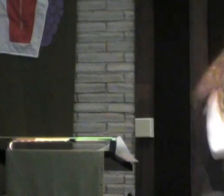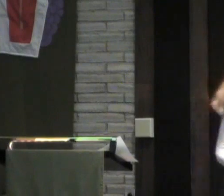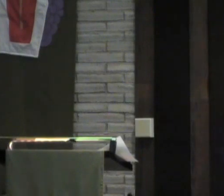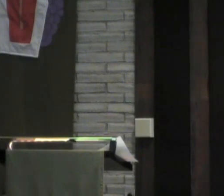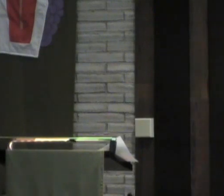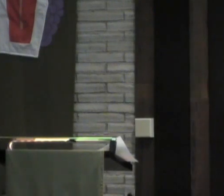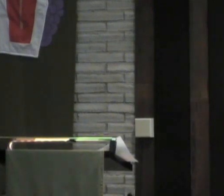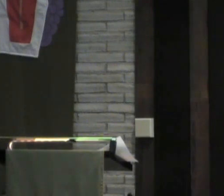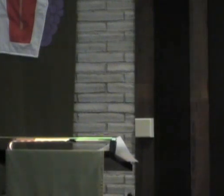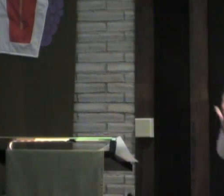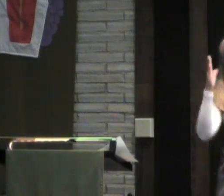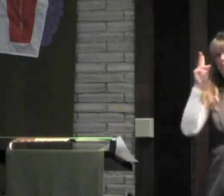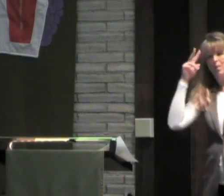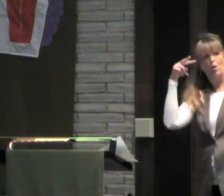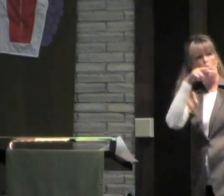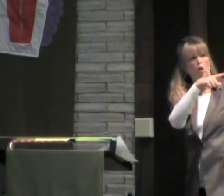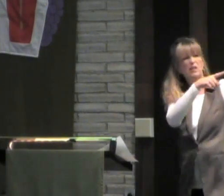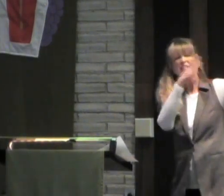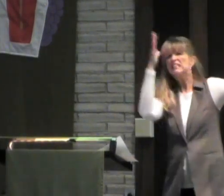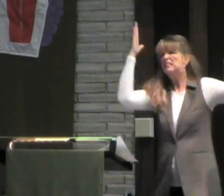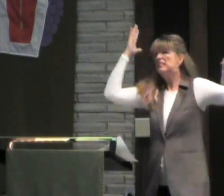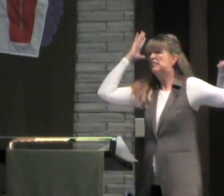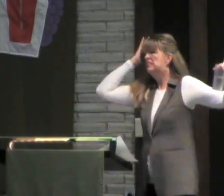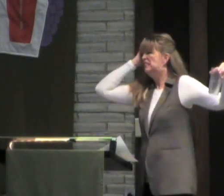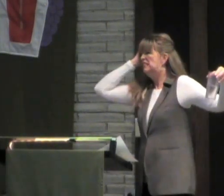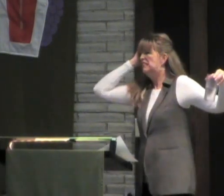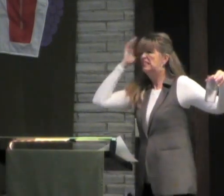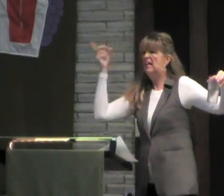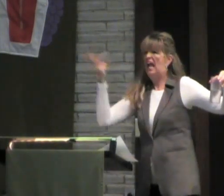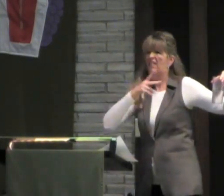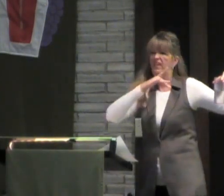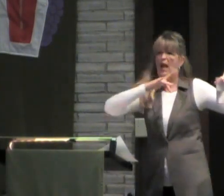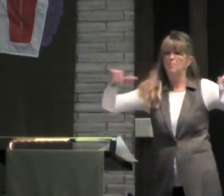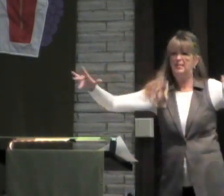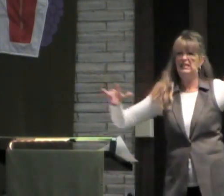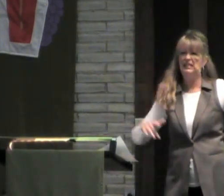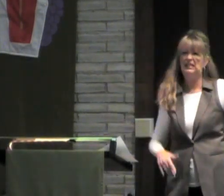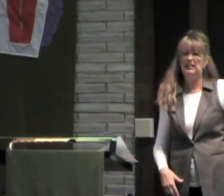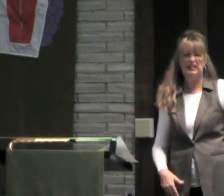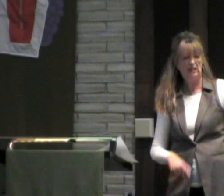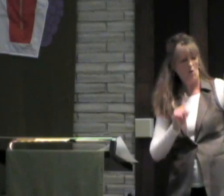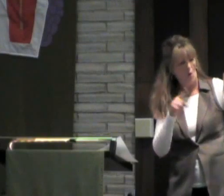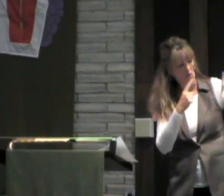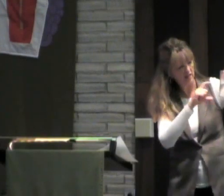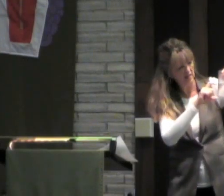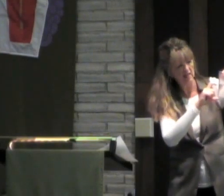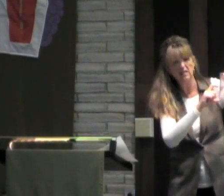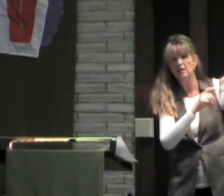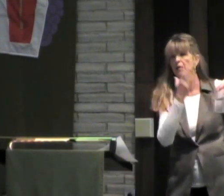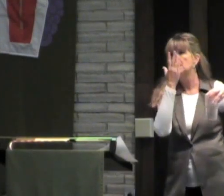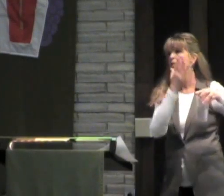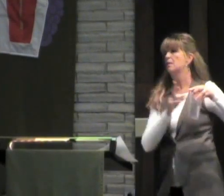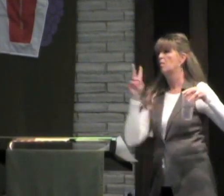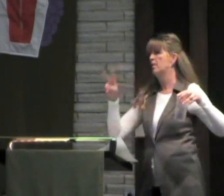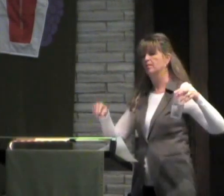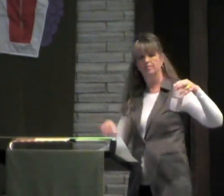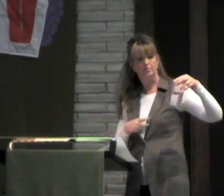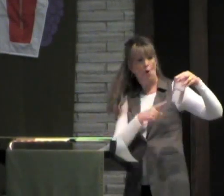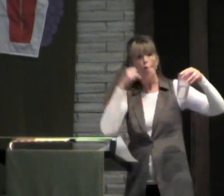my example. If you look at this and you could think, ugh, my glass is half empty, there's only this much left. But